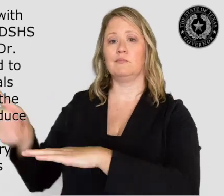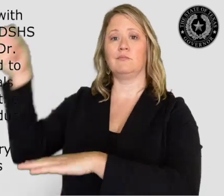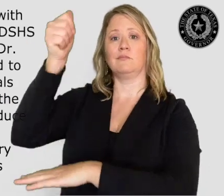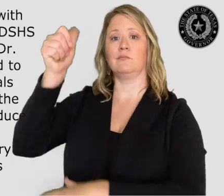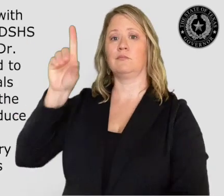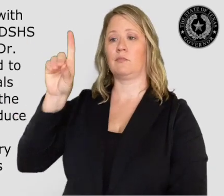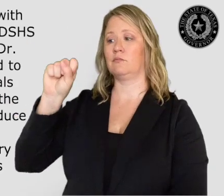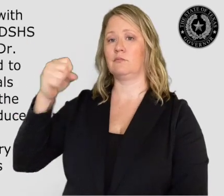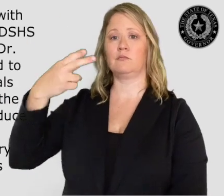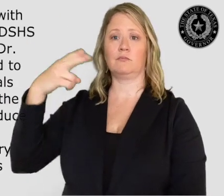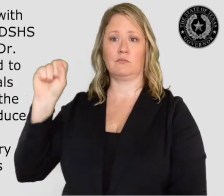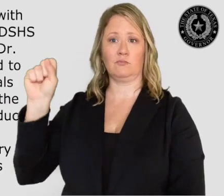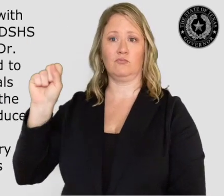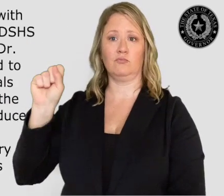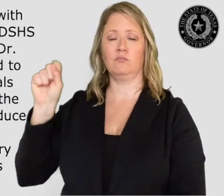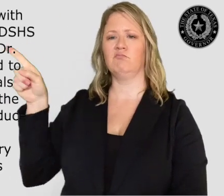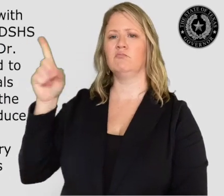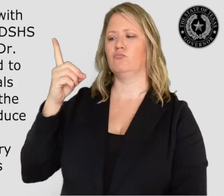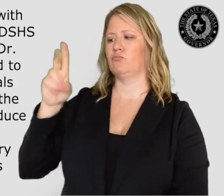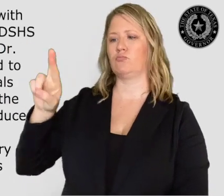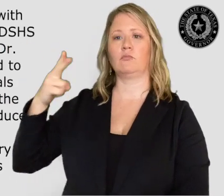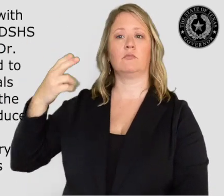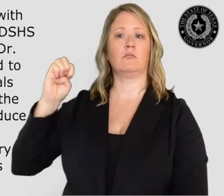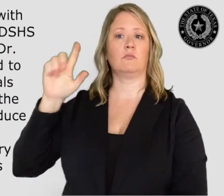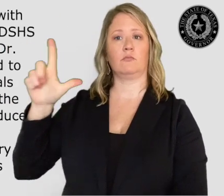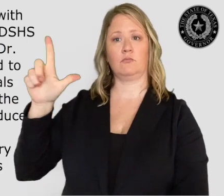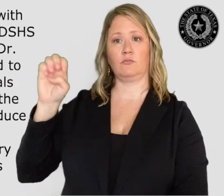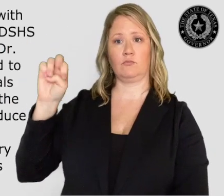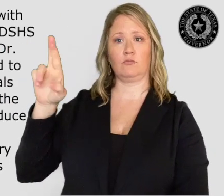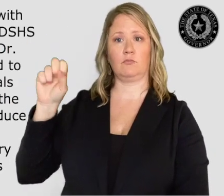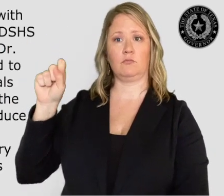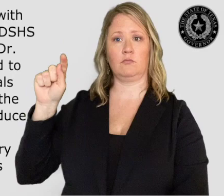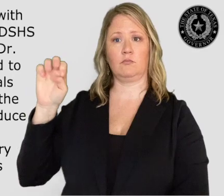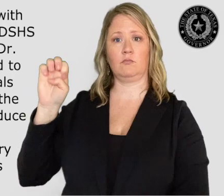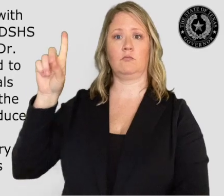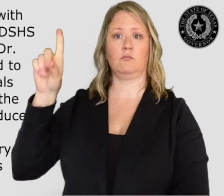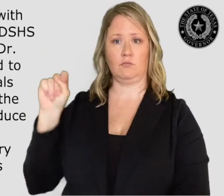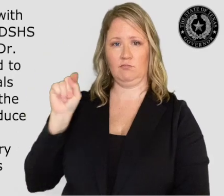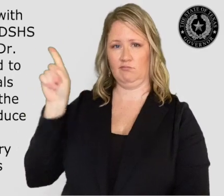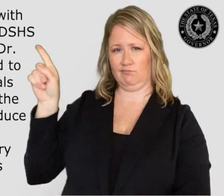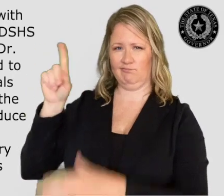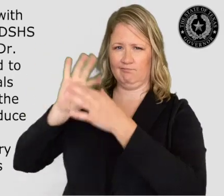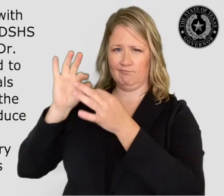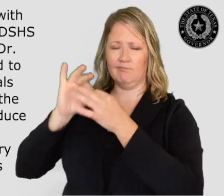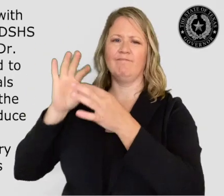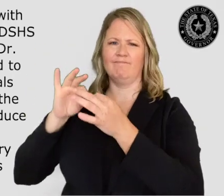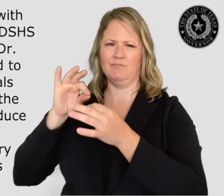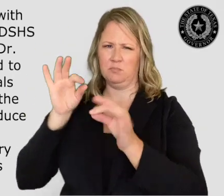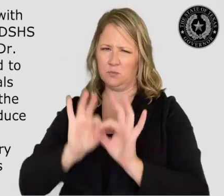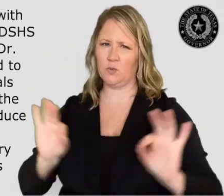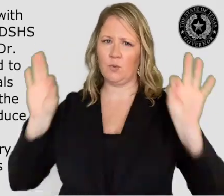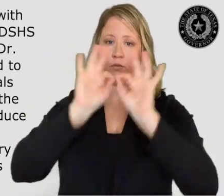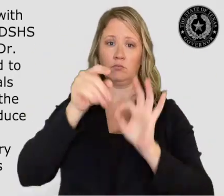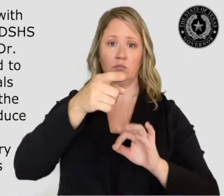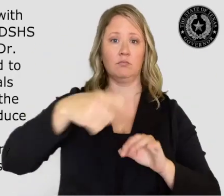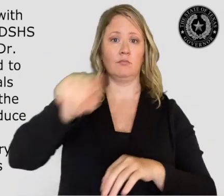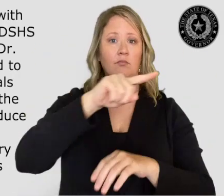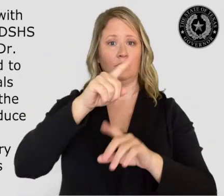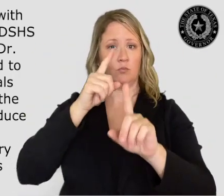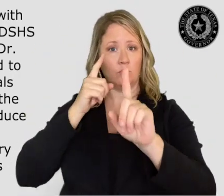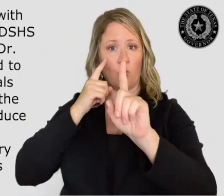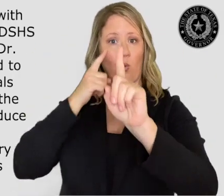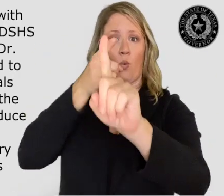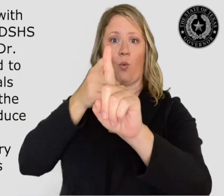from DSHS Commissioner Dr. Hellerstedt, and to achieve the goals established by the President to reduce the spread of